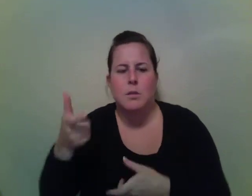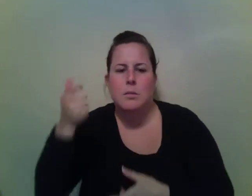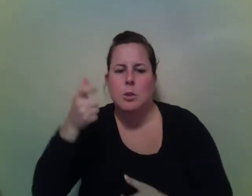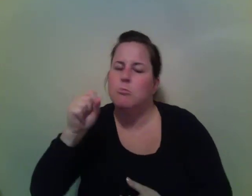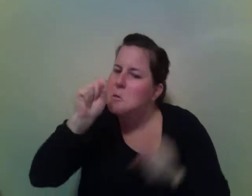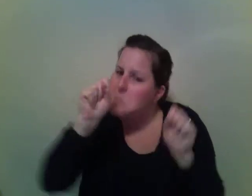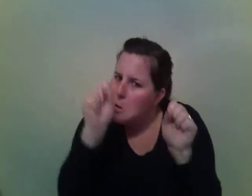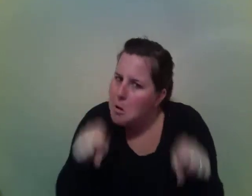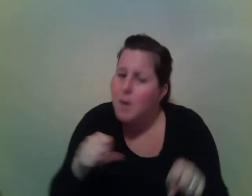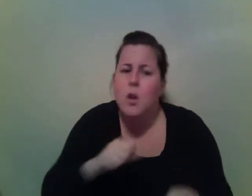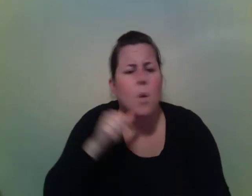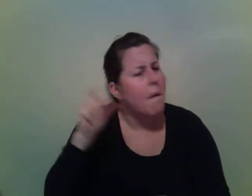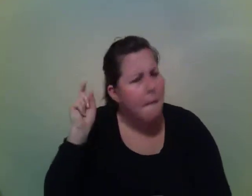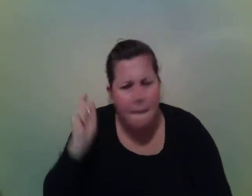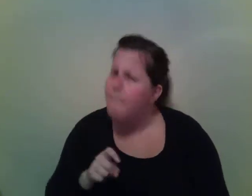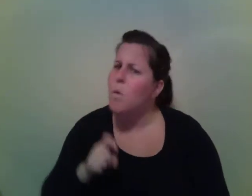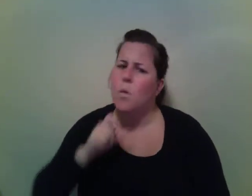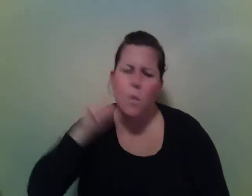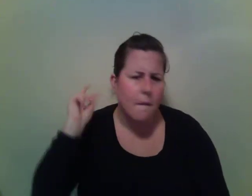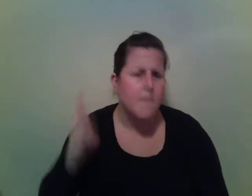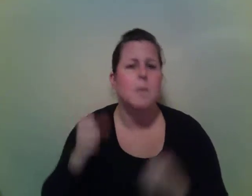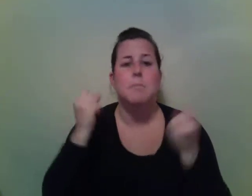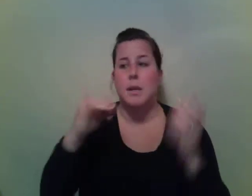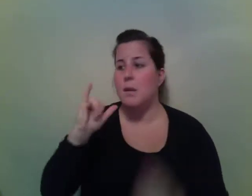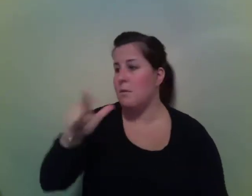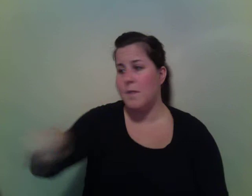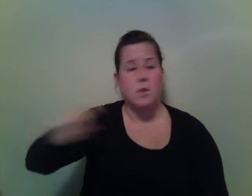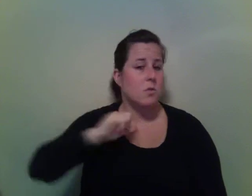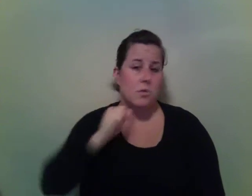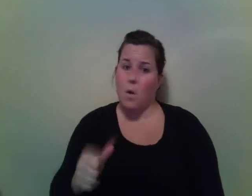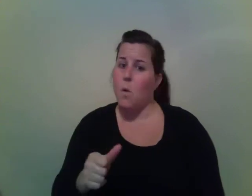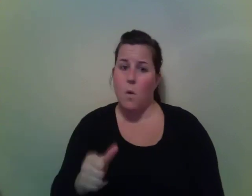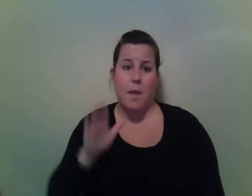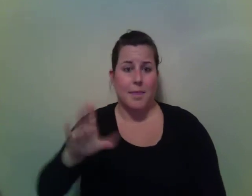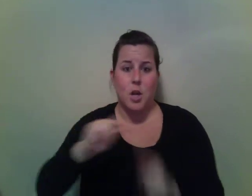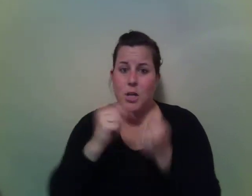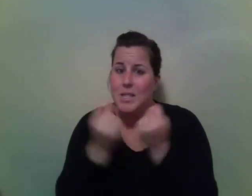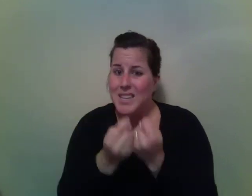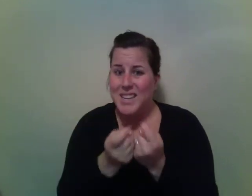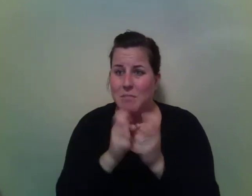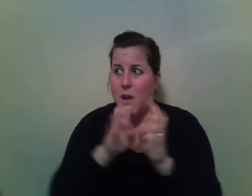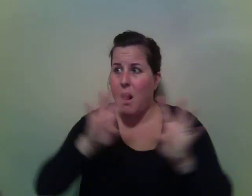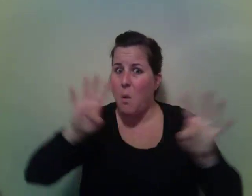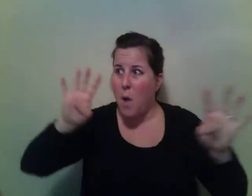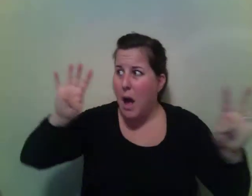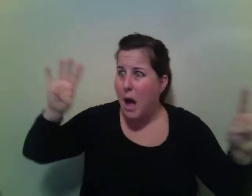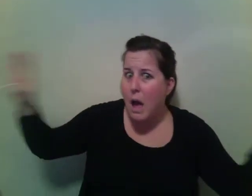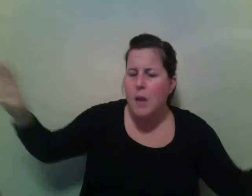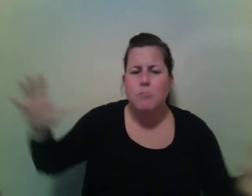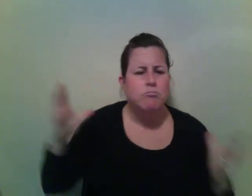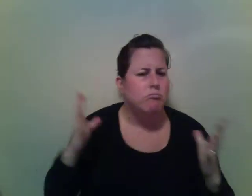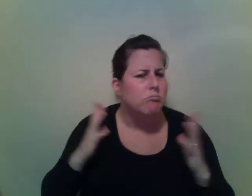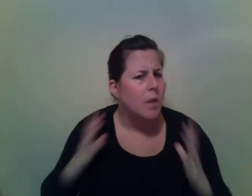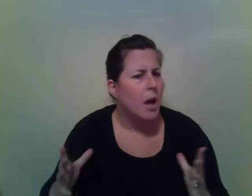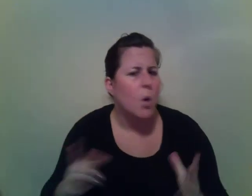you have to do. Many Young Living people out there don't, and their teams are very wide, like I've said. And that's okay. It's up to you